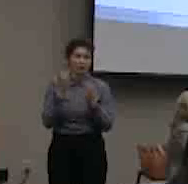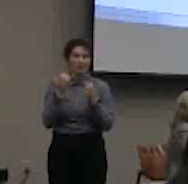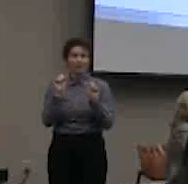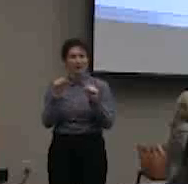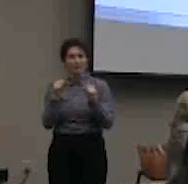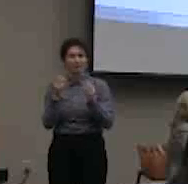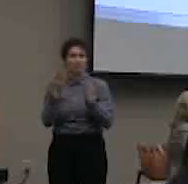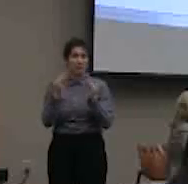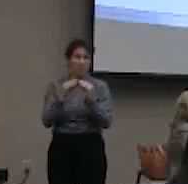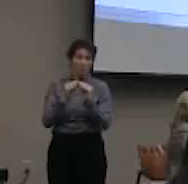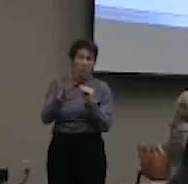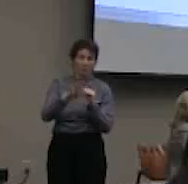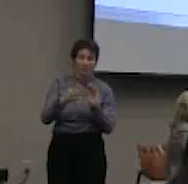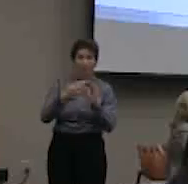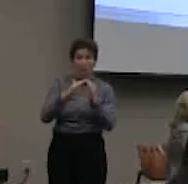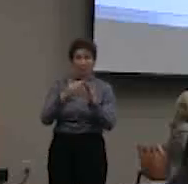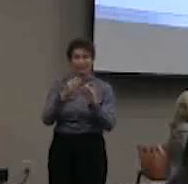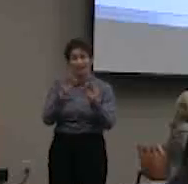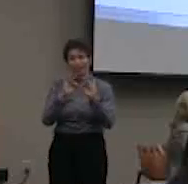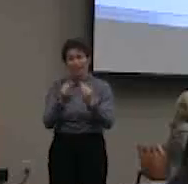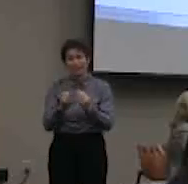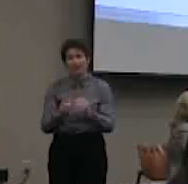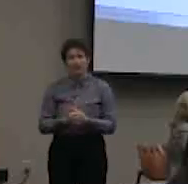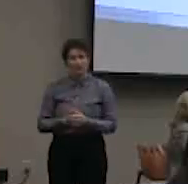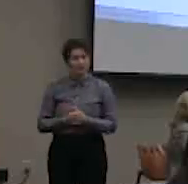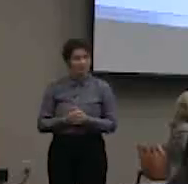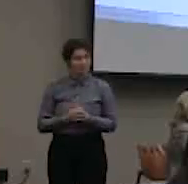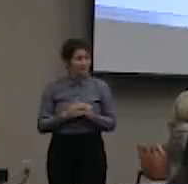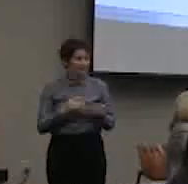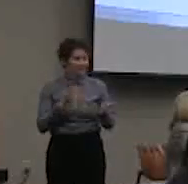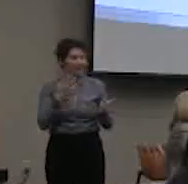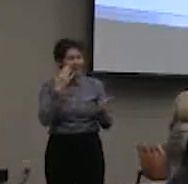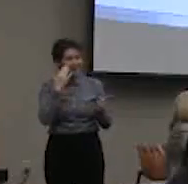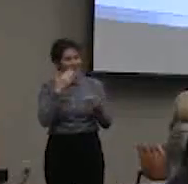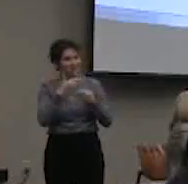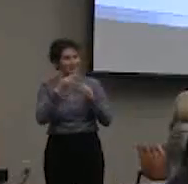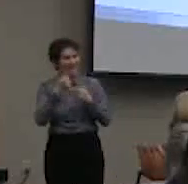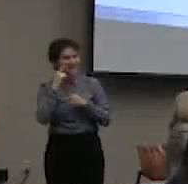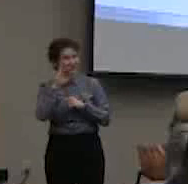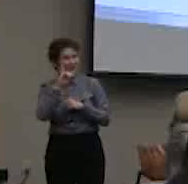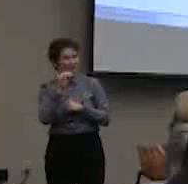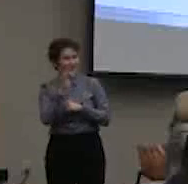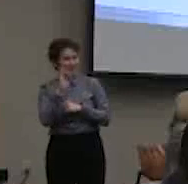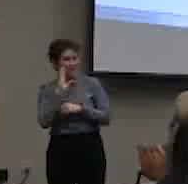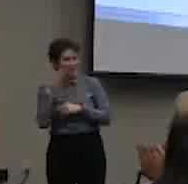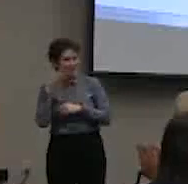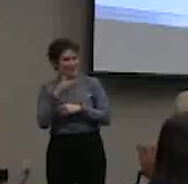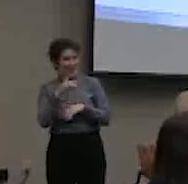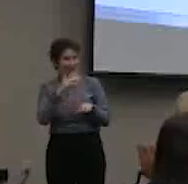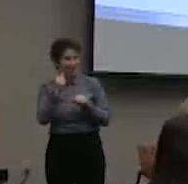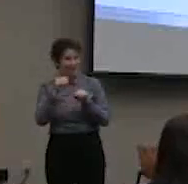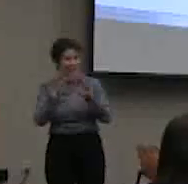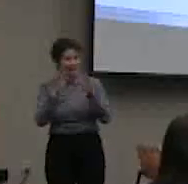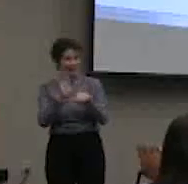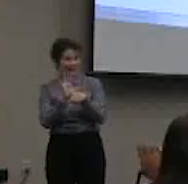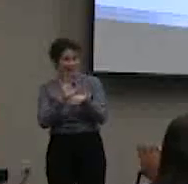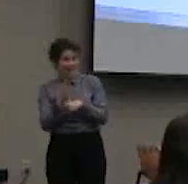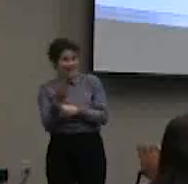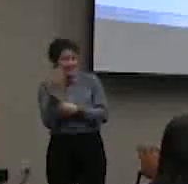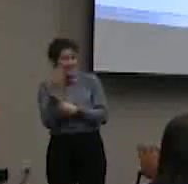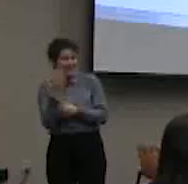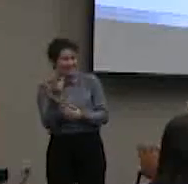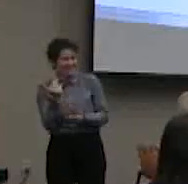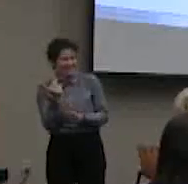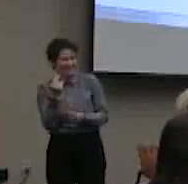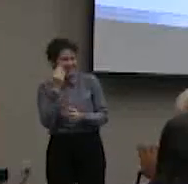serve these young families. I know what's next in Jefferson. I'll be there. I have to leave my house at 5 in the morning before I need